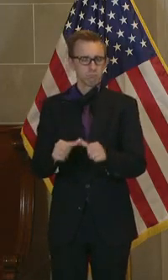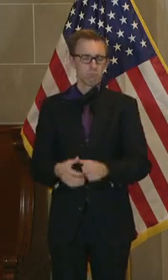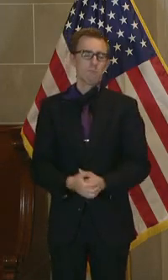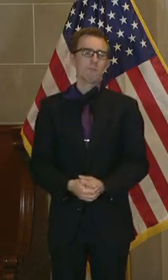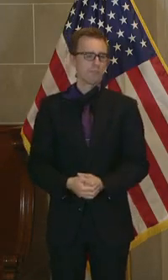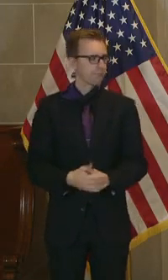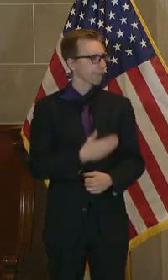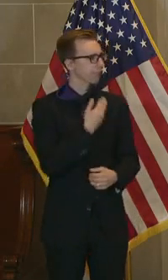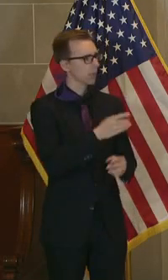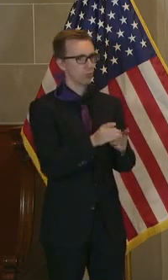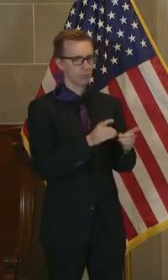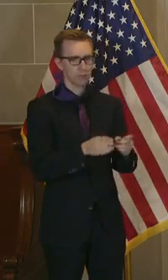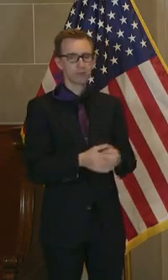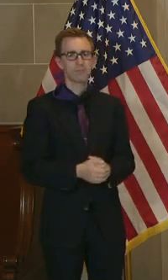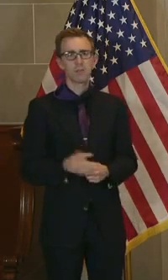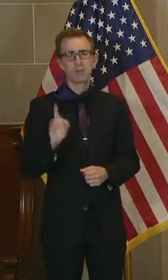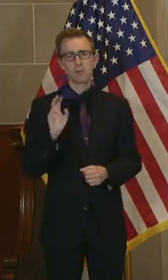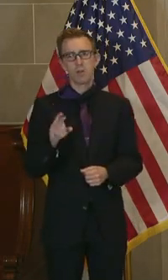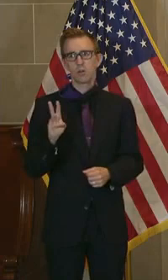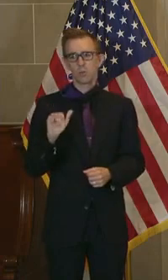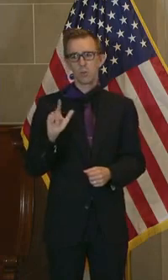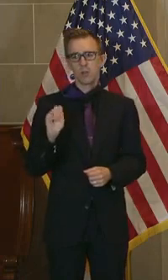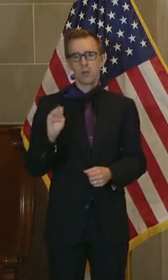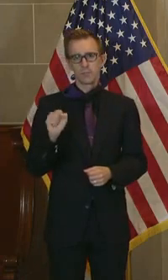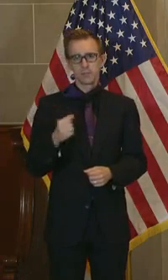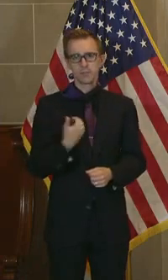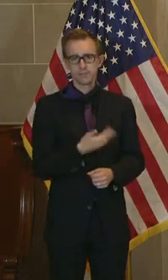All right, thank you, Director. Dr. Williams?